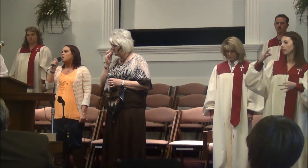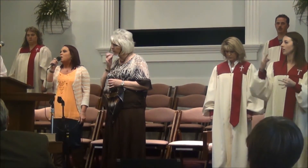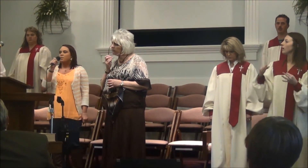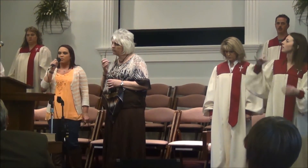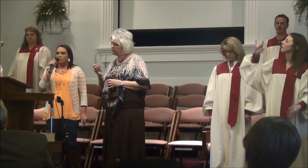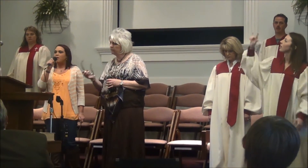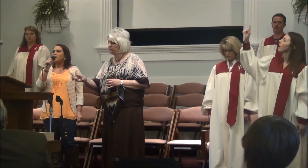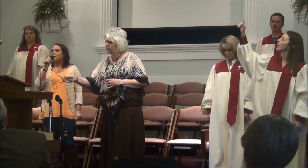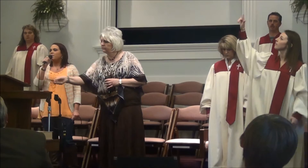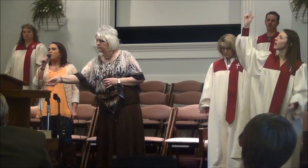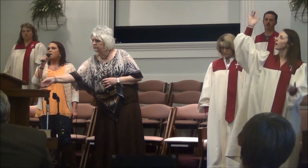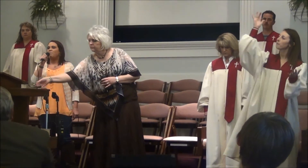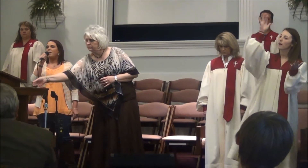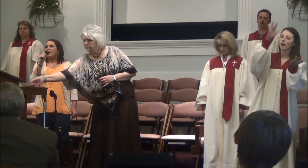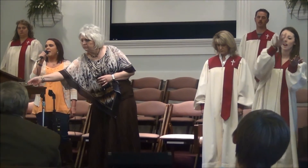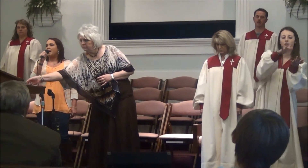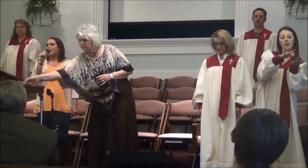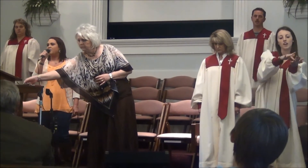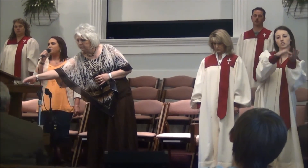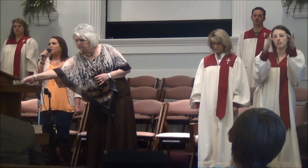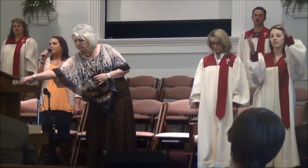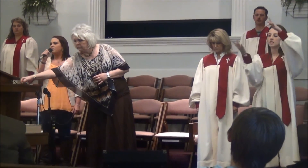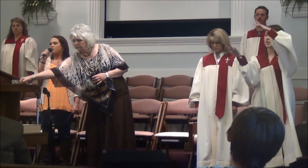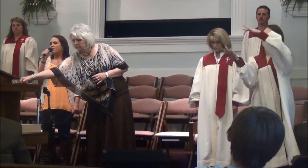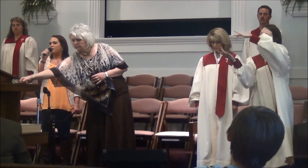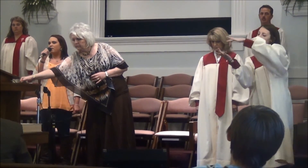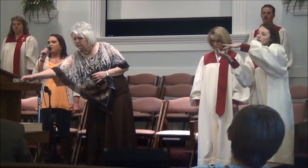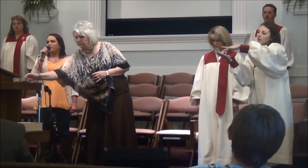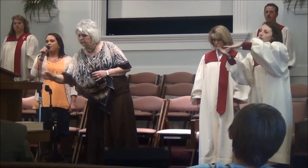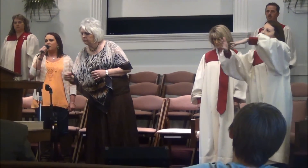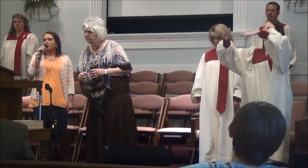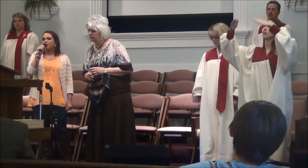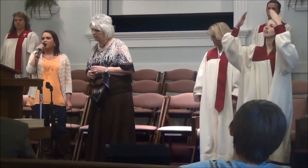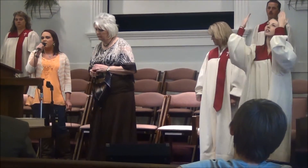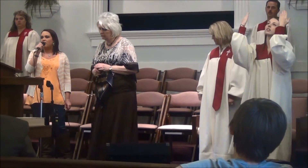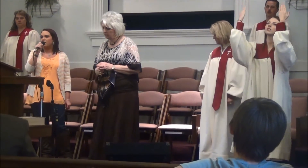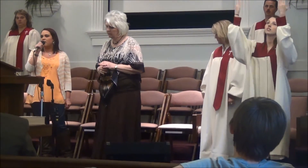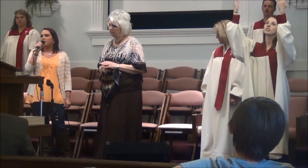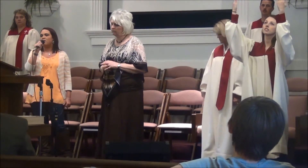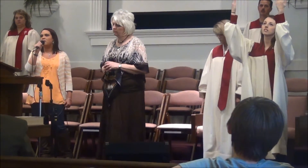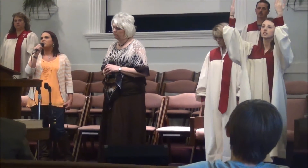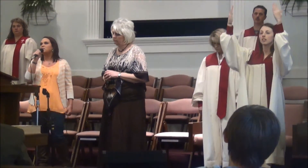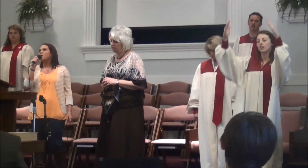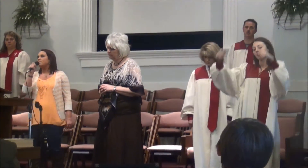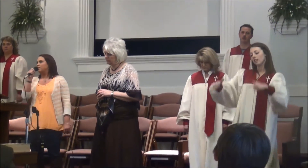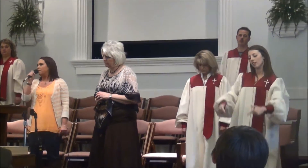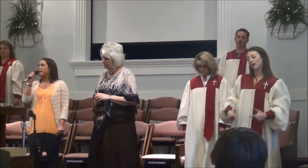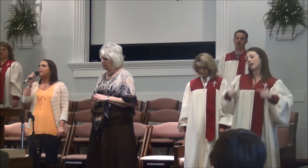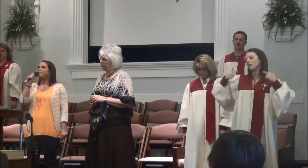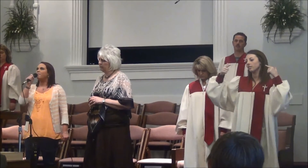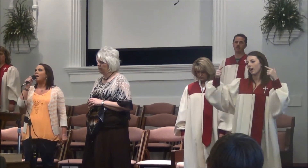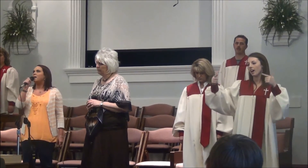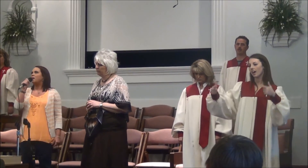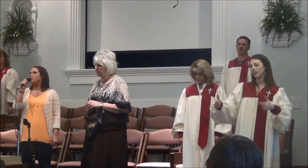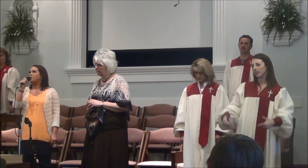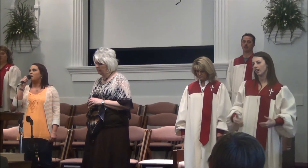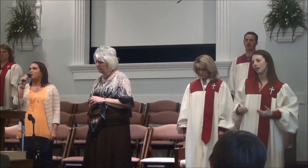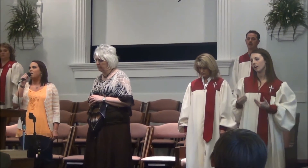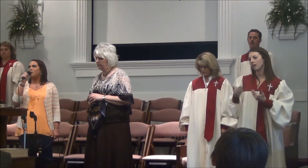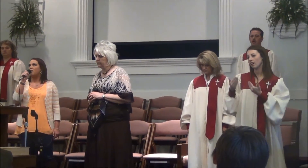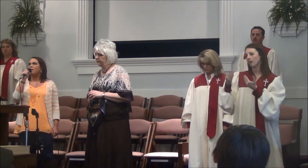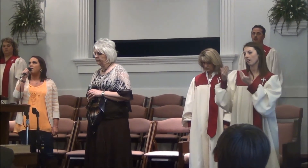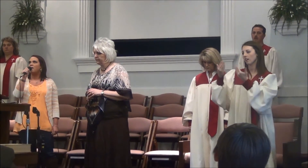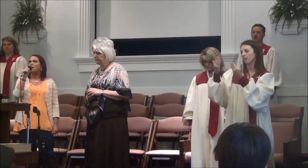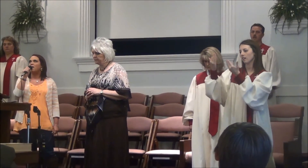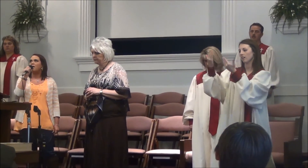The love of my Jesus, the life that he